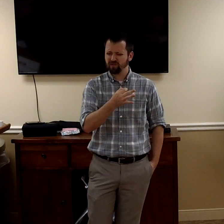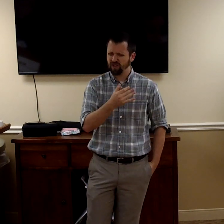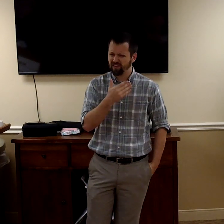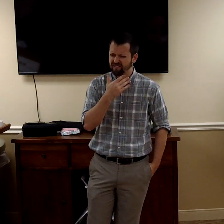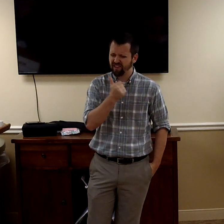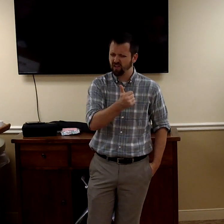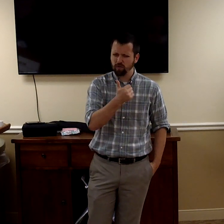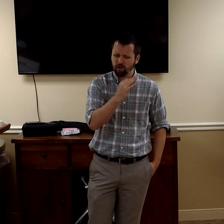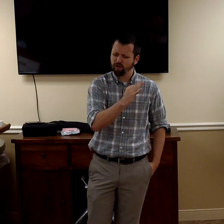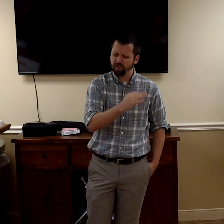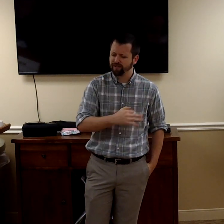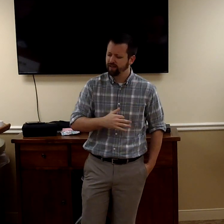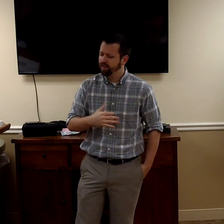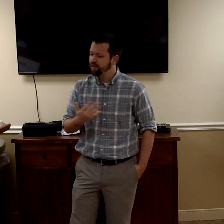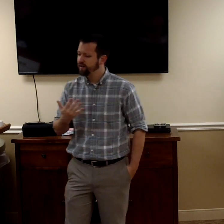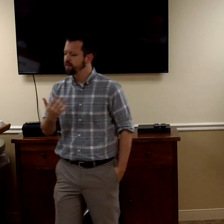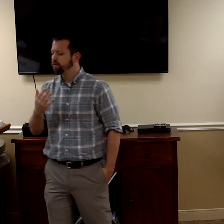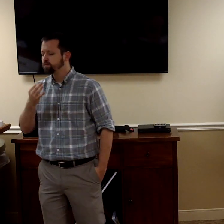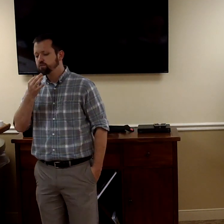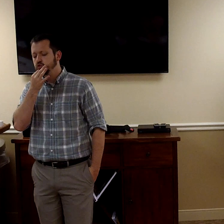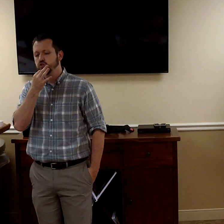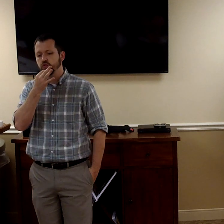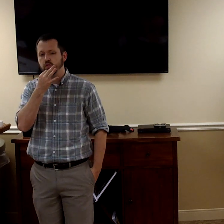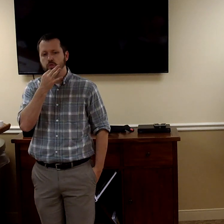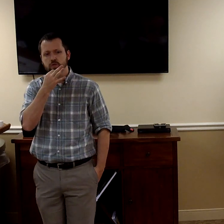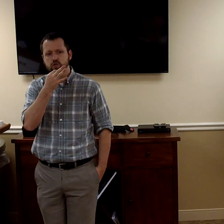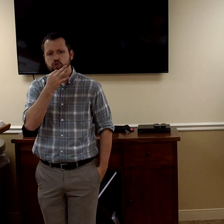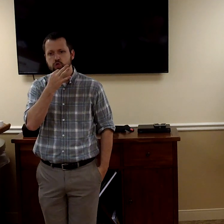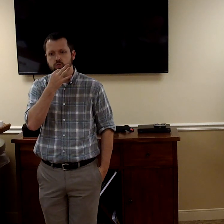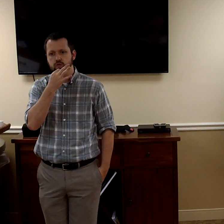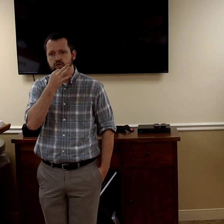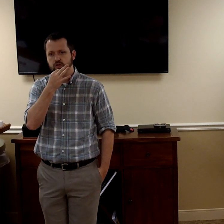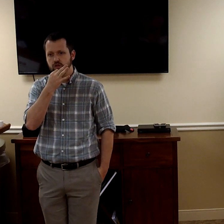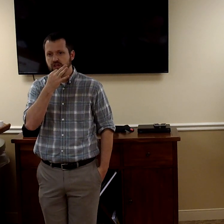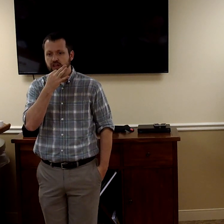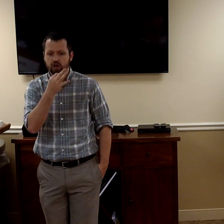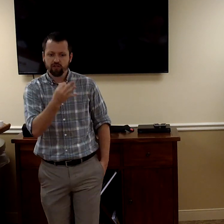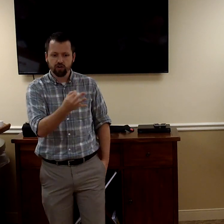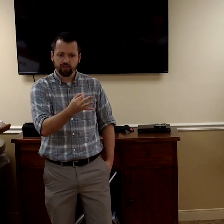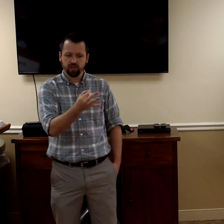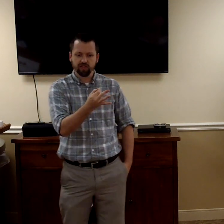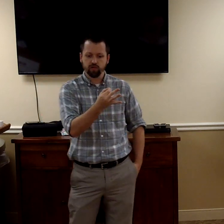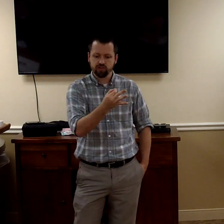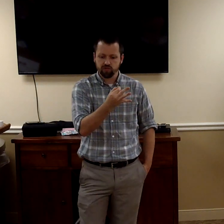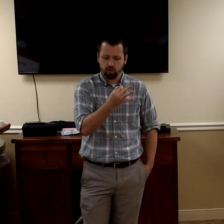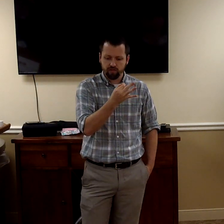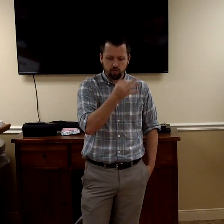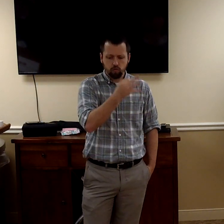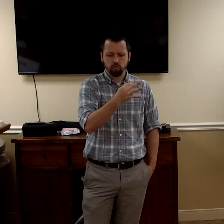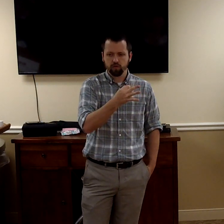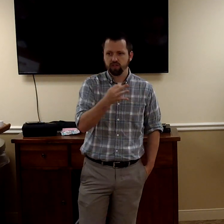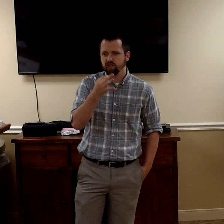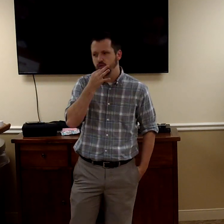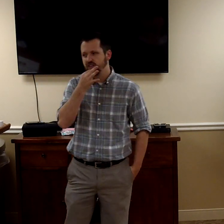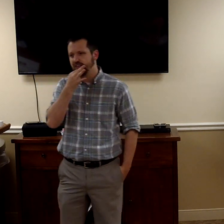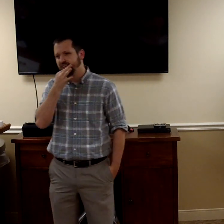very skilled, perfect, soon. You also notice with this one, it's just once. With this one, it's like a